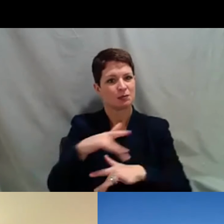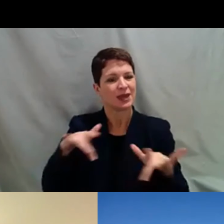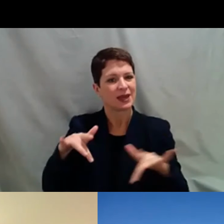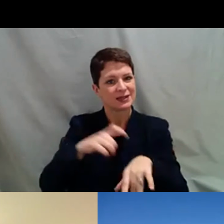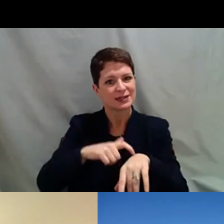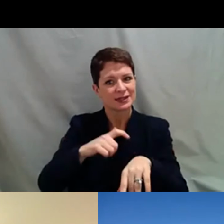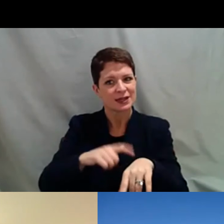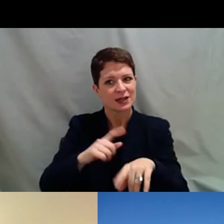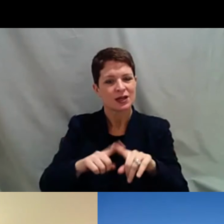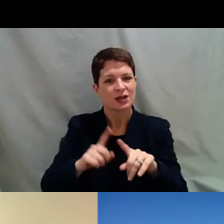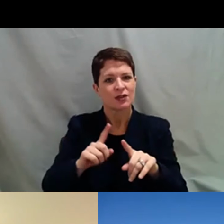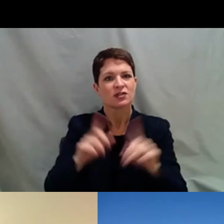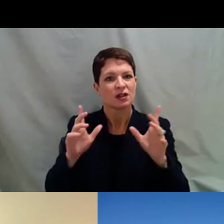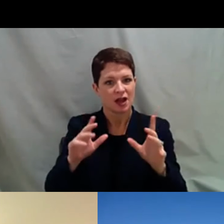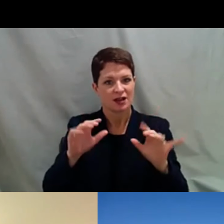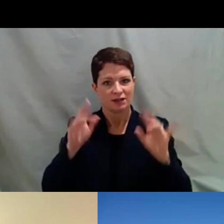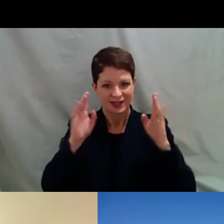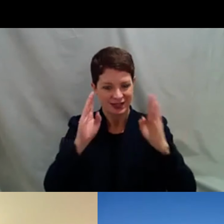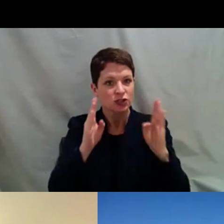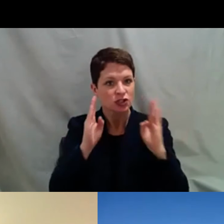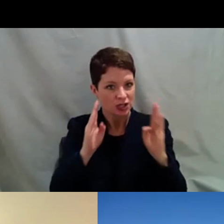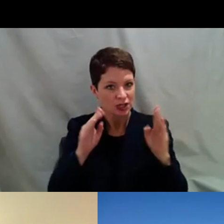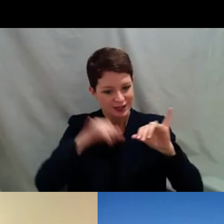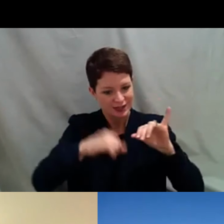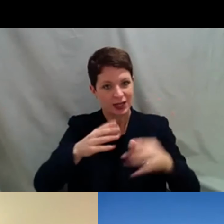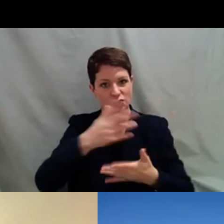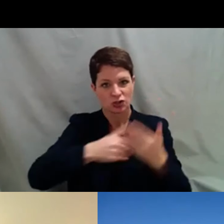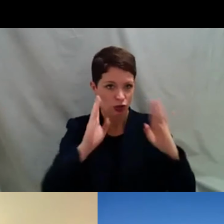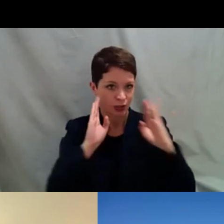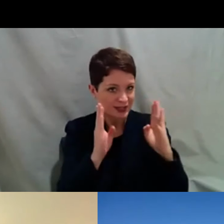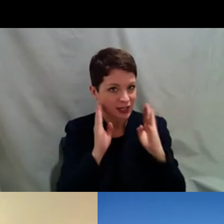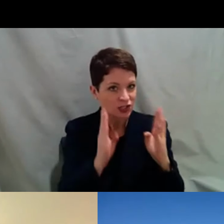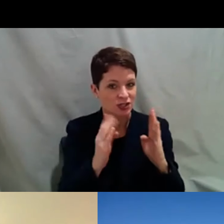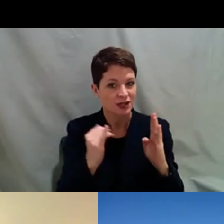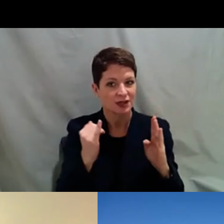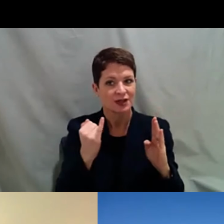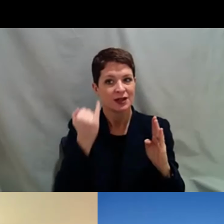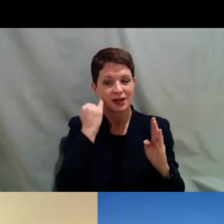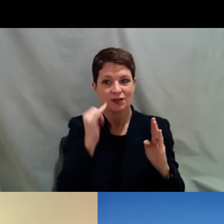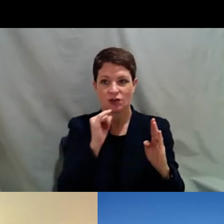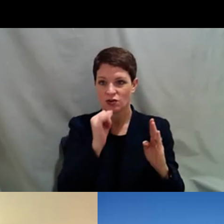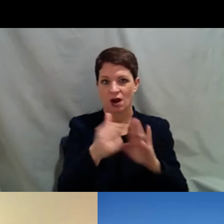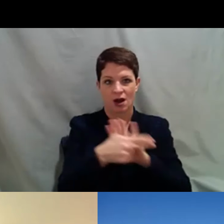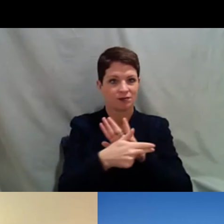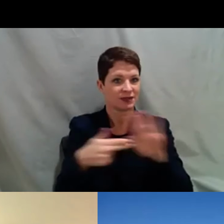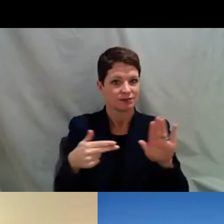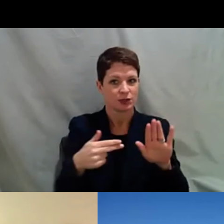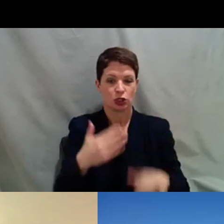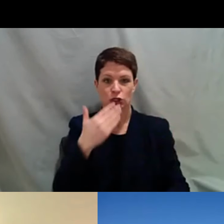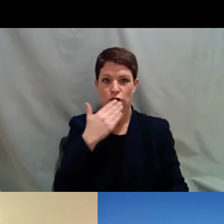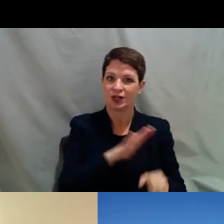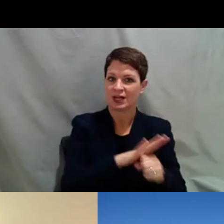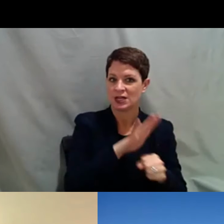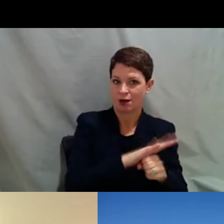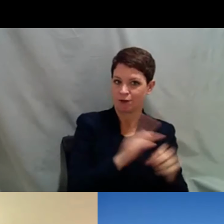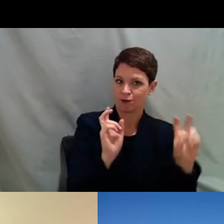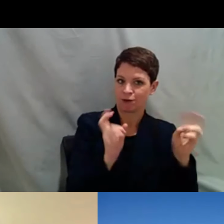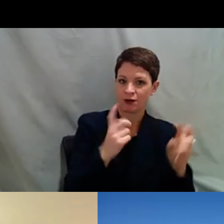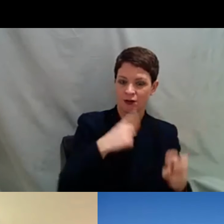lot of state attention and social attention if you're not considered to be good enough, right,